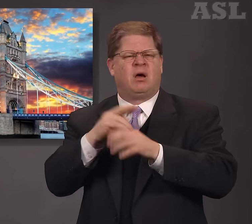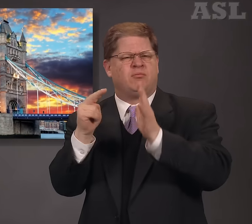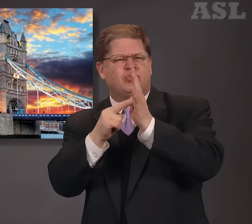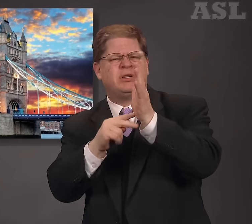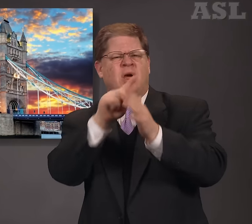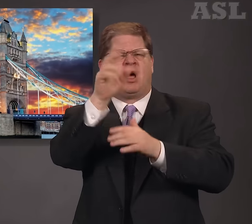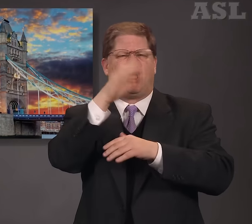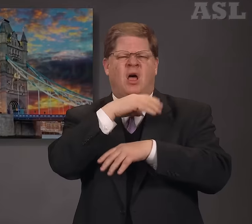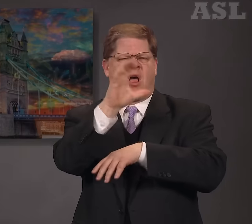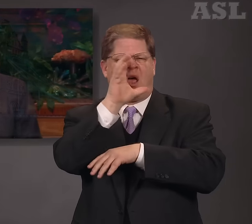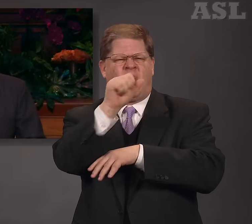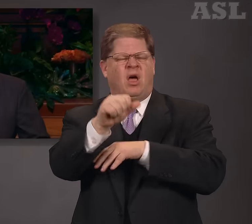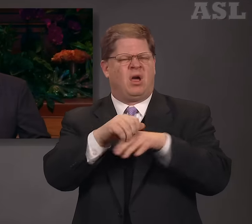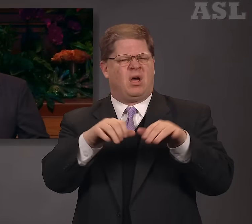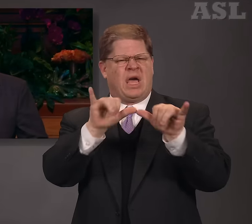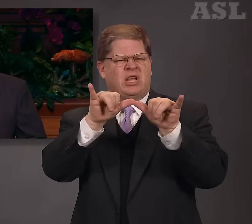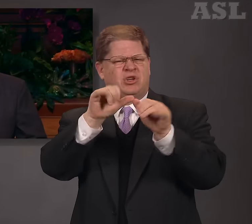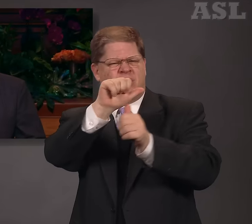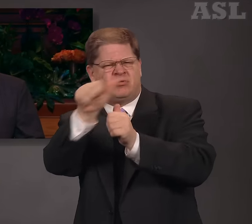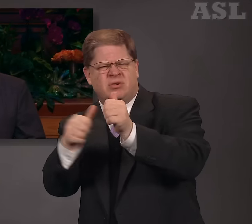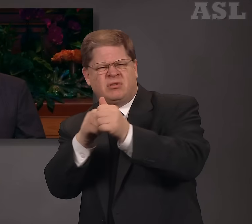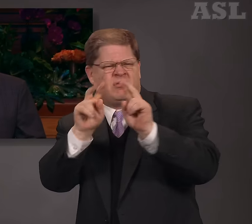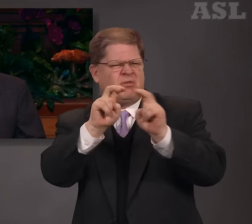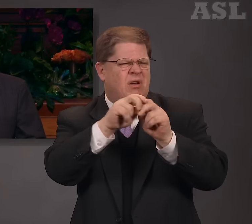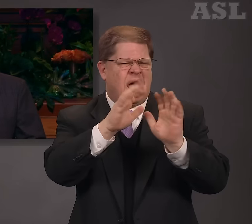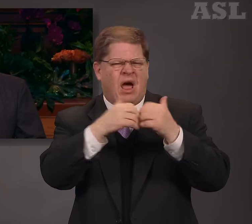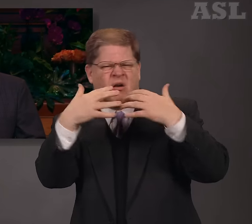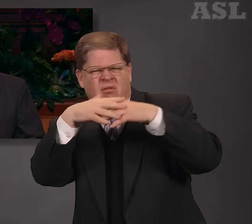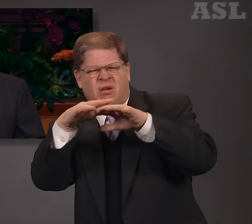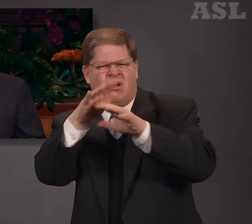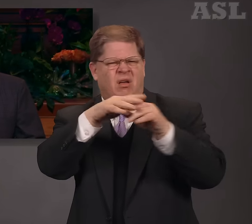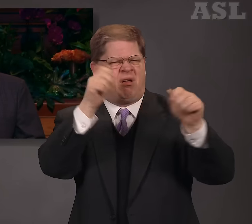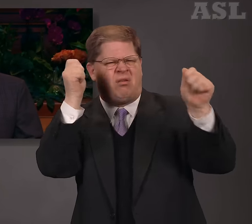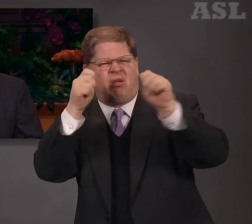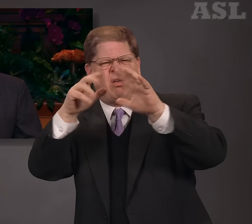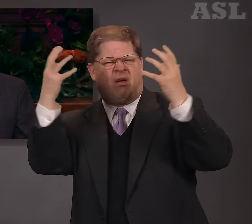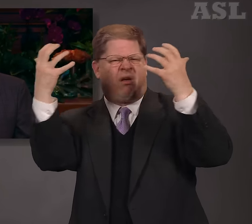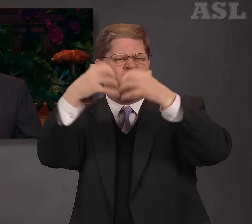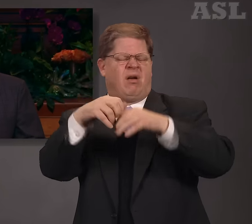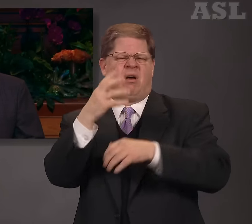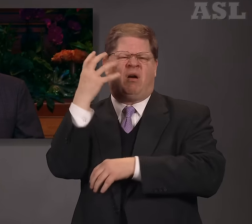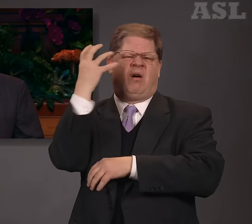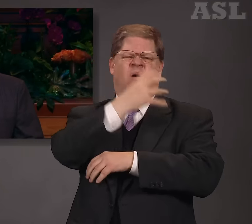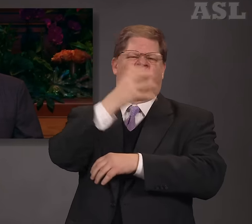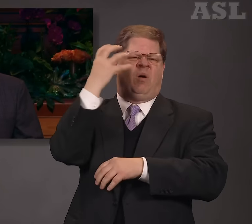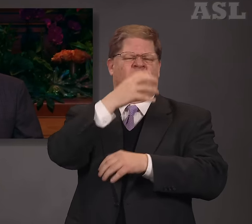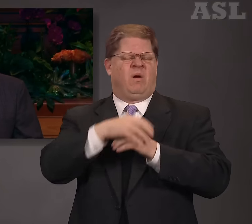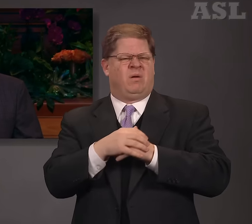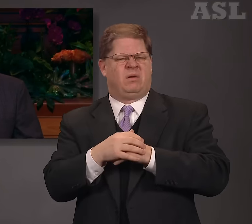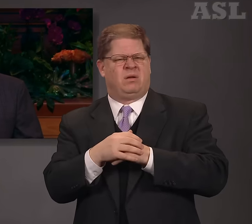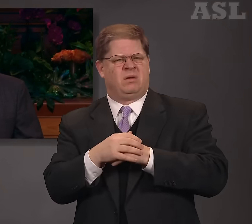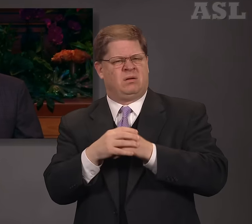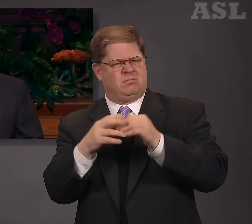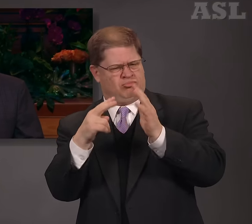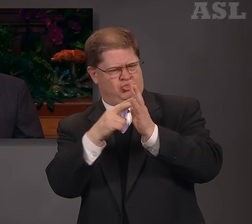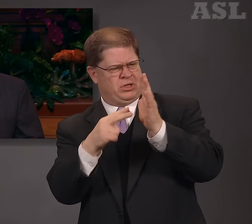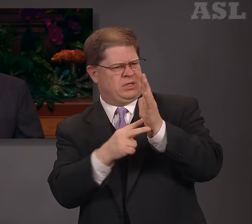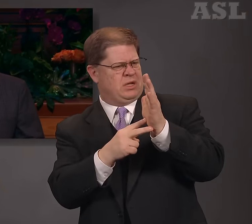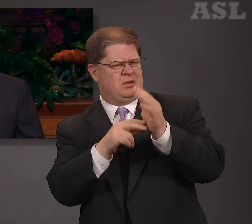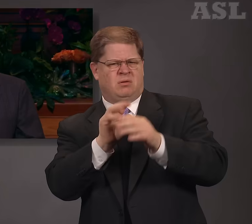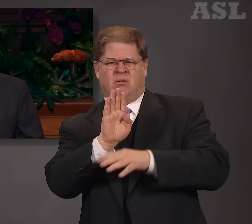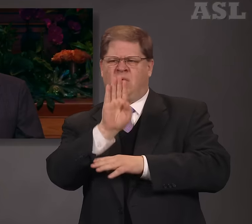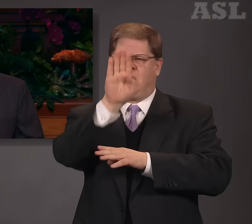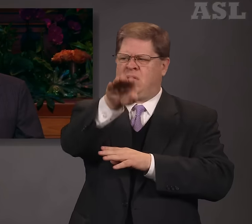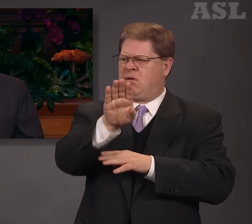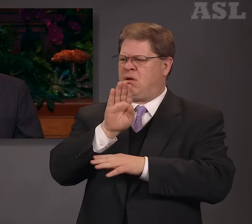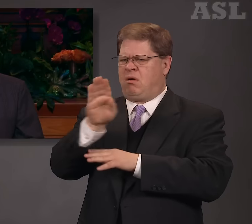seen, I marvel at the engineering genius behind these complicated structures. Bridges take